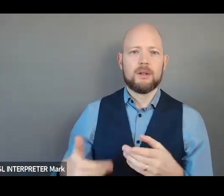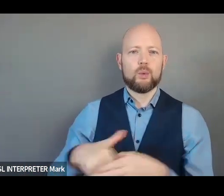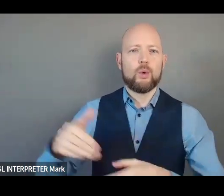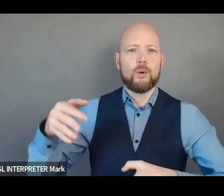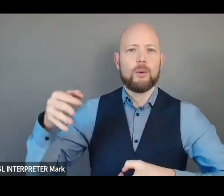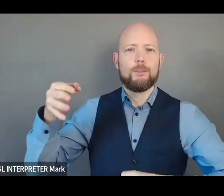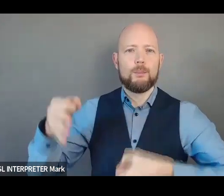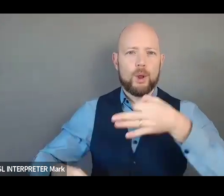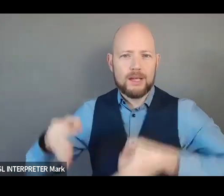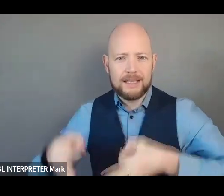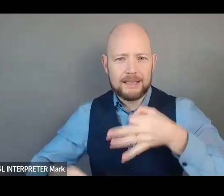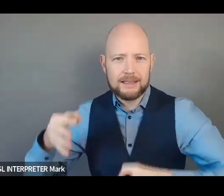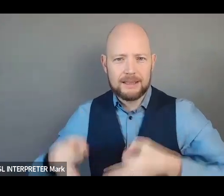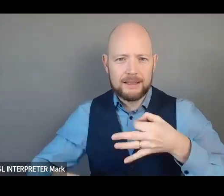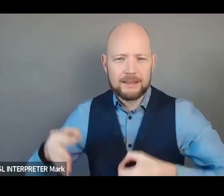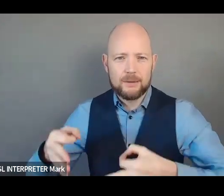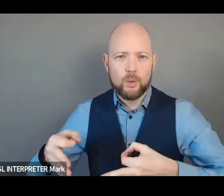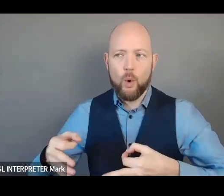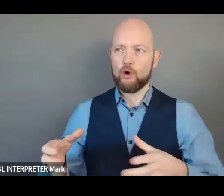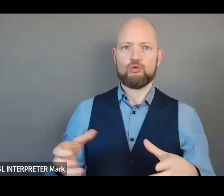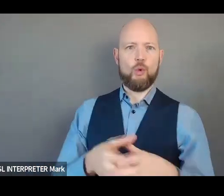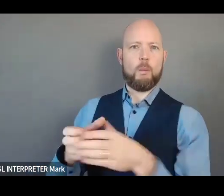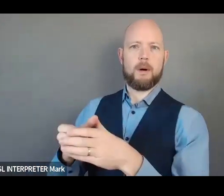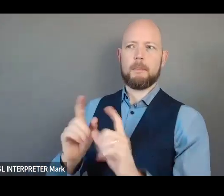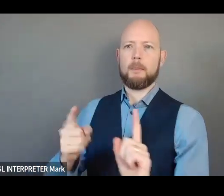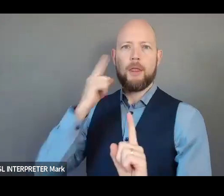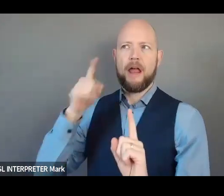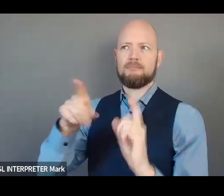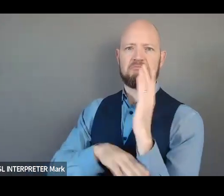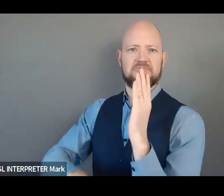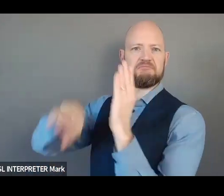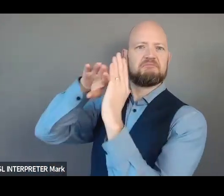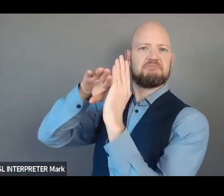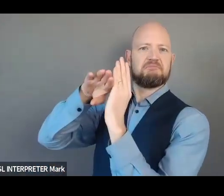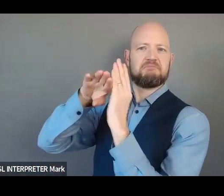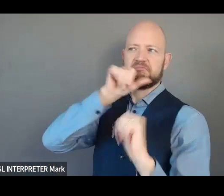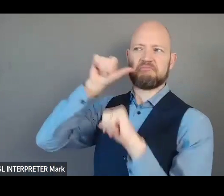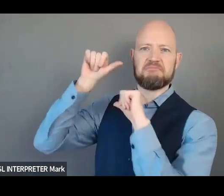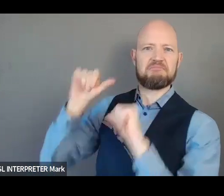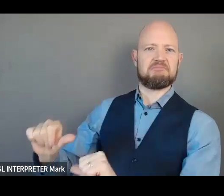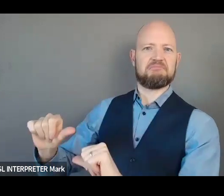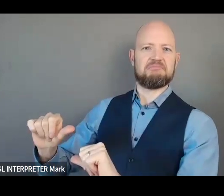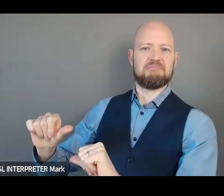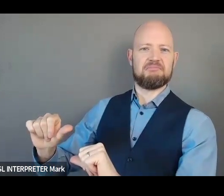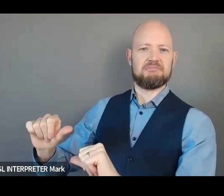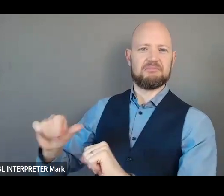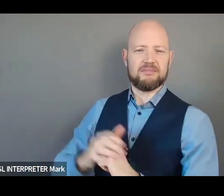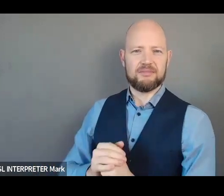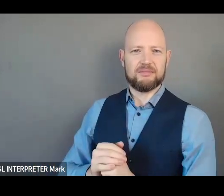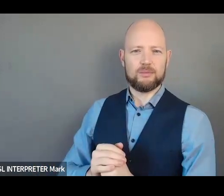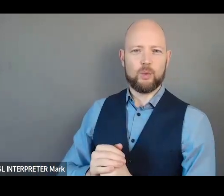know, certain groups perceived to have certain privileges, etc., the organisation, when the reality is quite the opposite and has been for a long